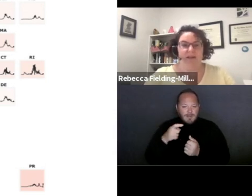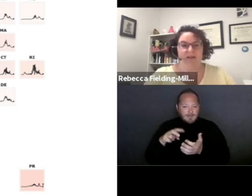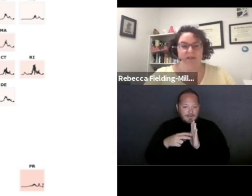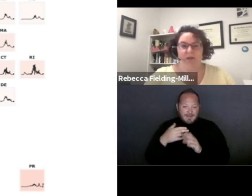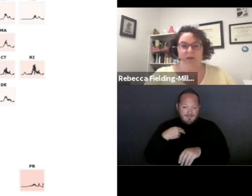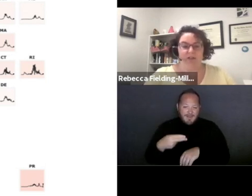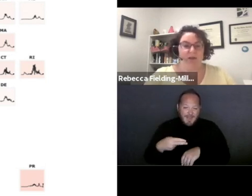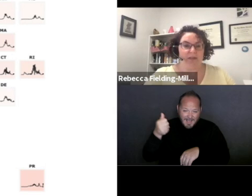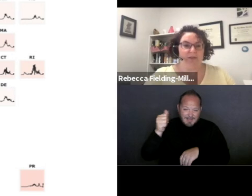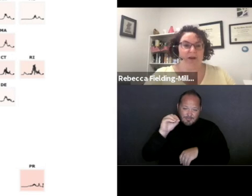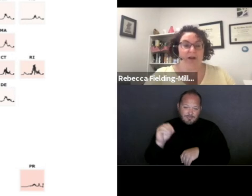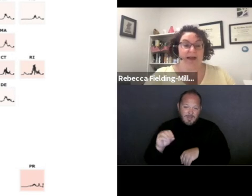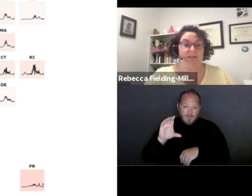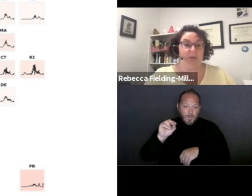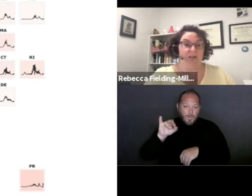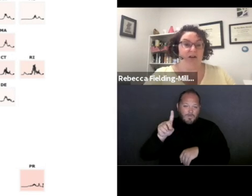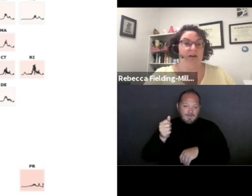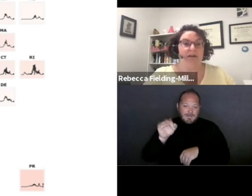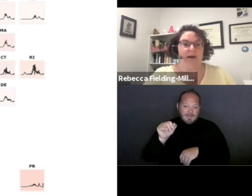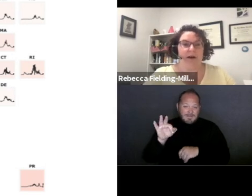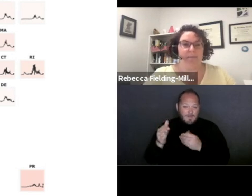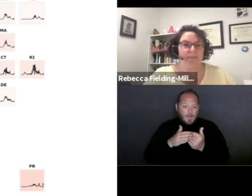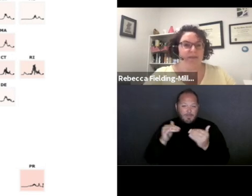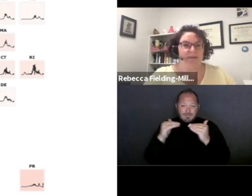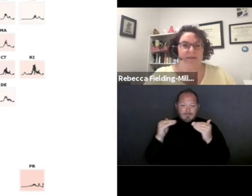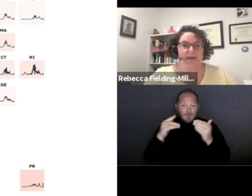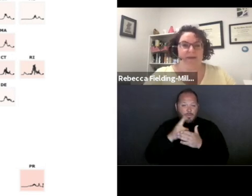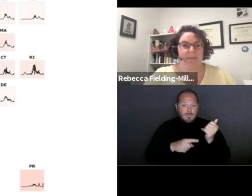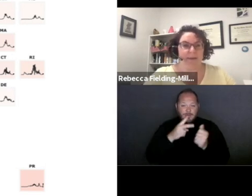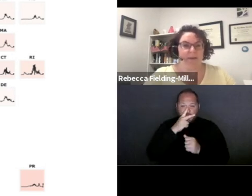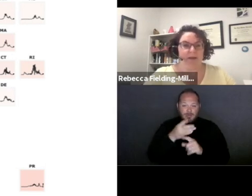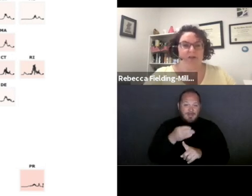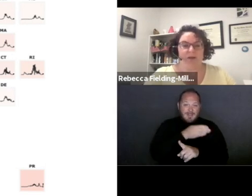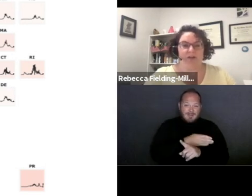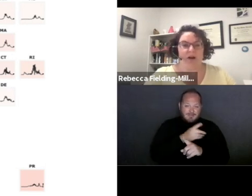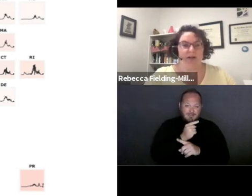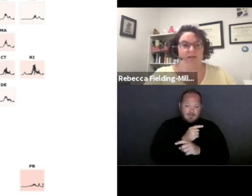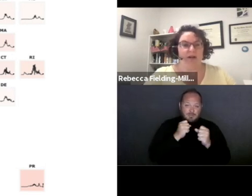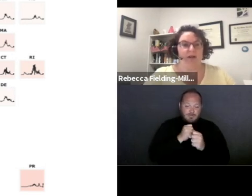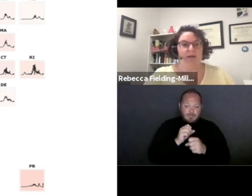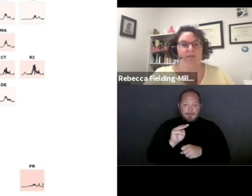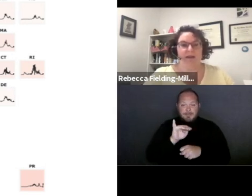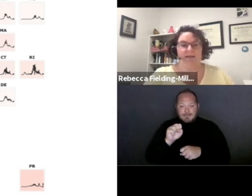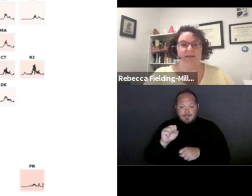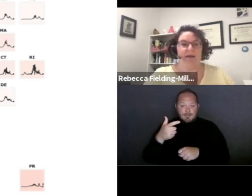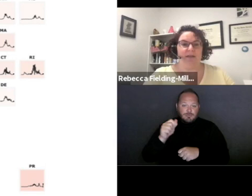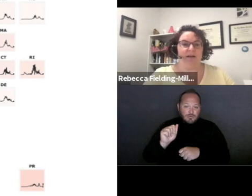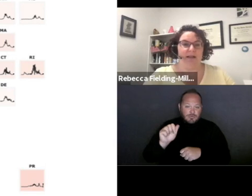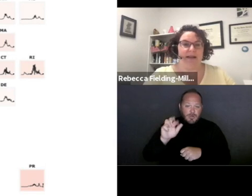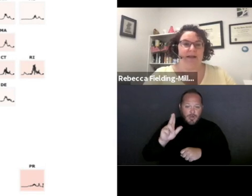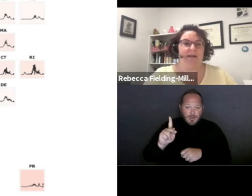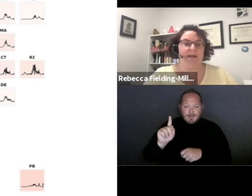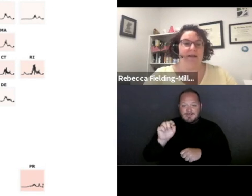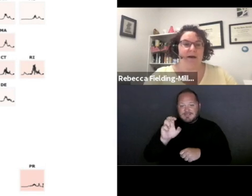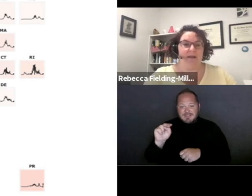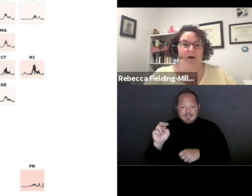fact, similar to what they saw last winter. Mississippi, Alabama, Georgia, Arkansas, Tennessee, South